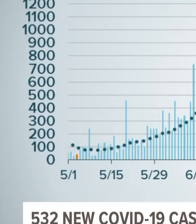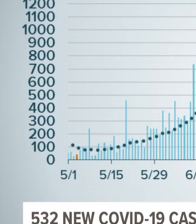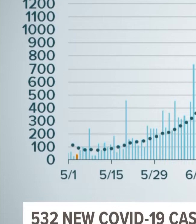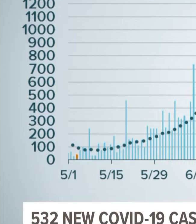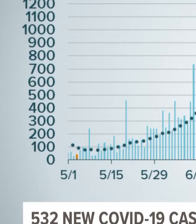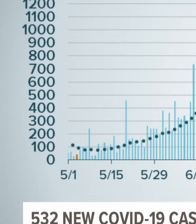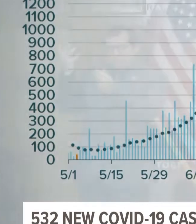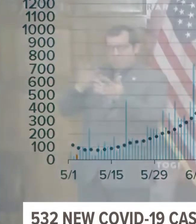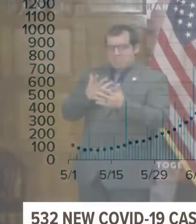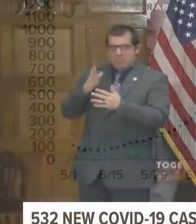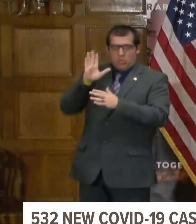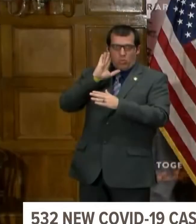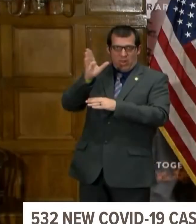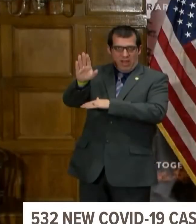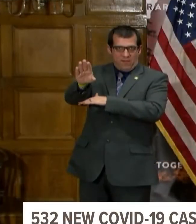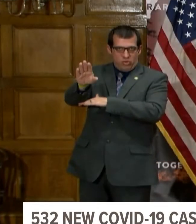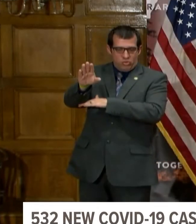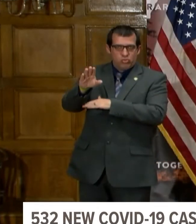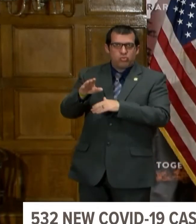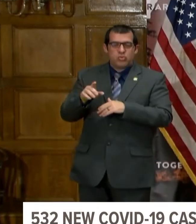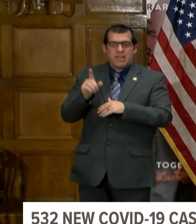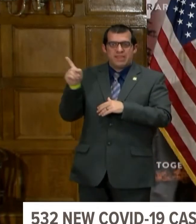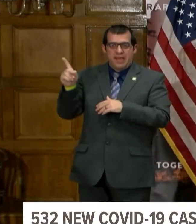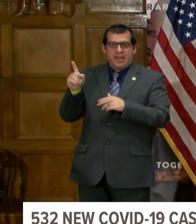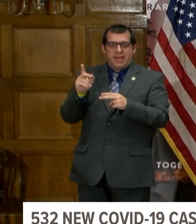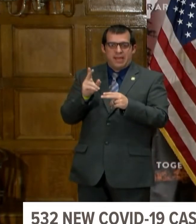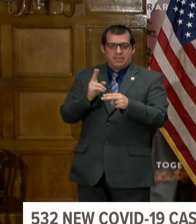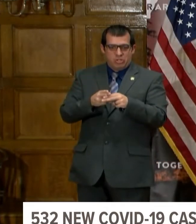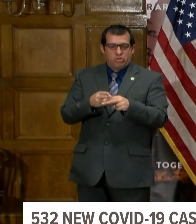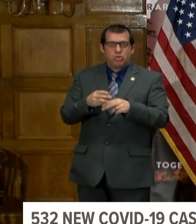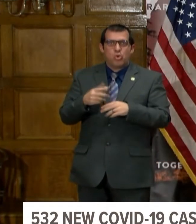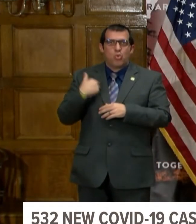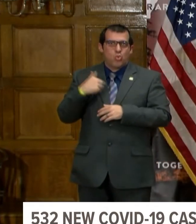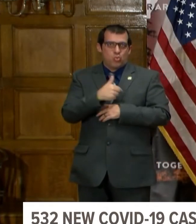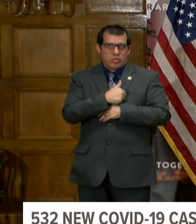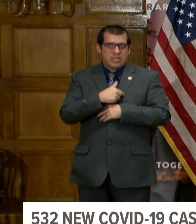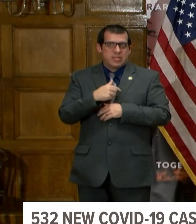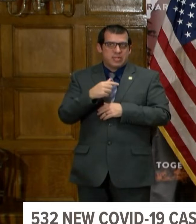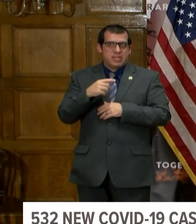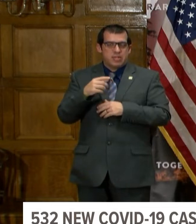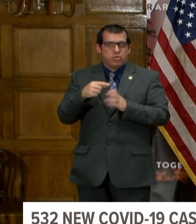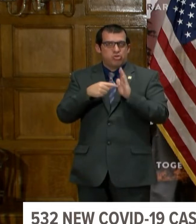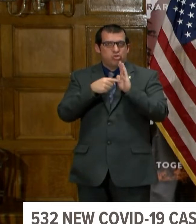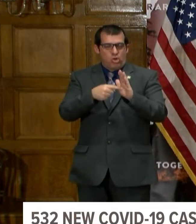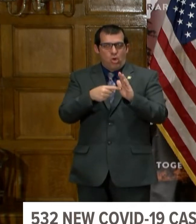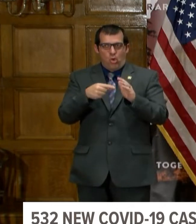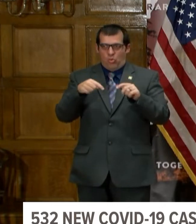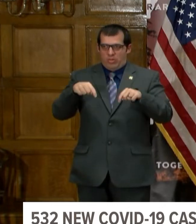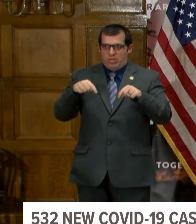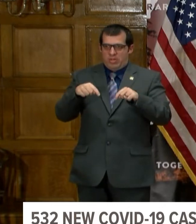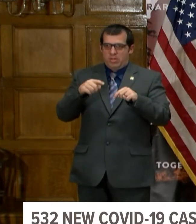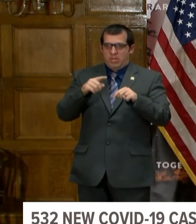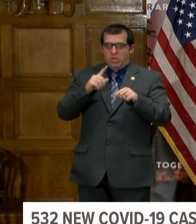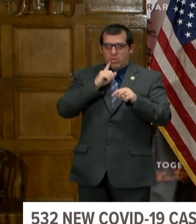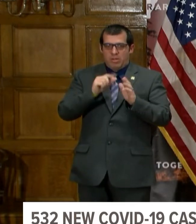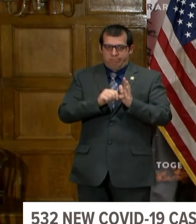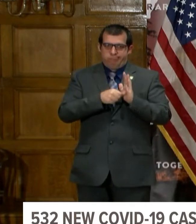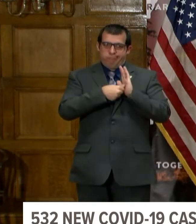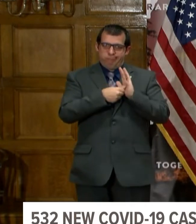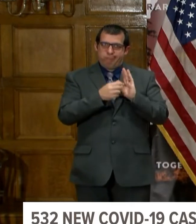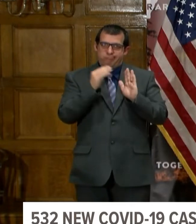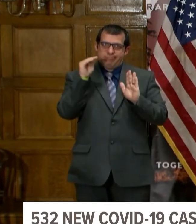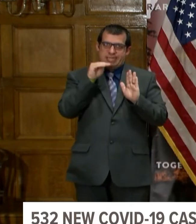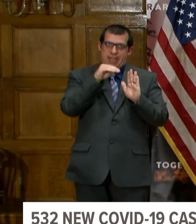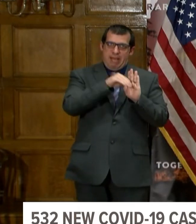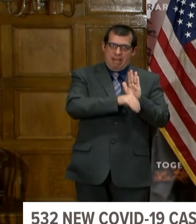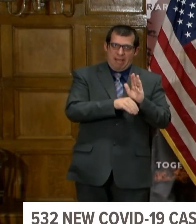afternoon. The White House cites that we are showing a, quote, impressive, end quote, declines in key